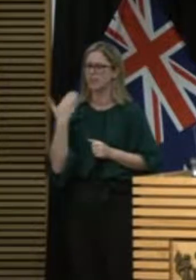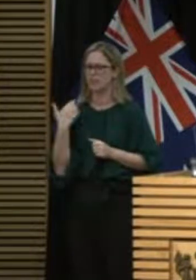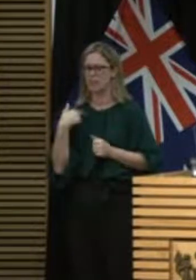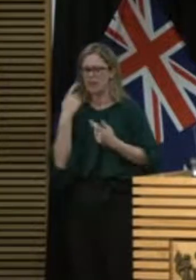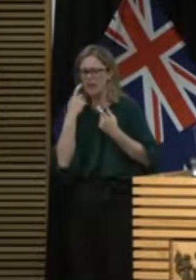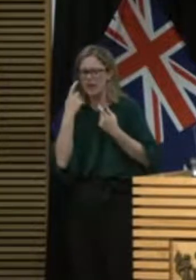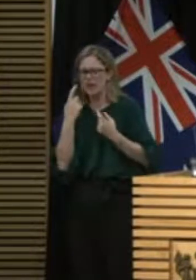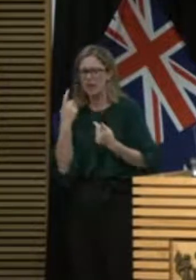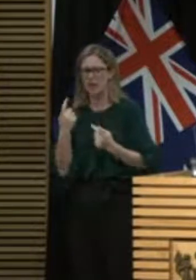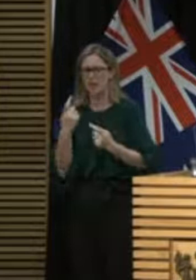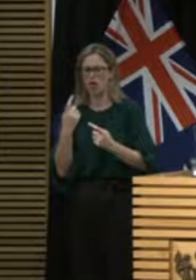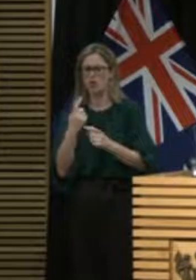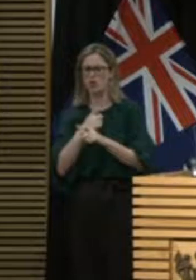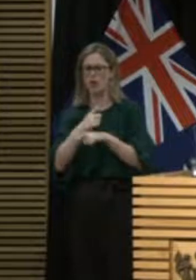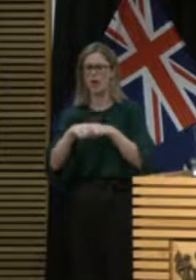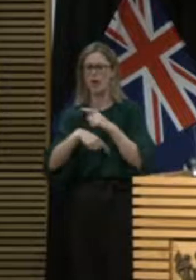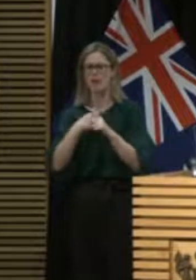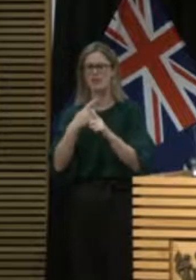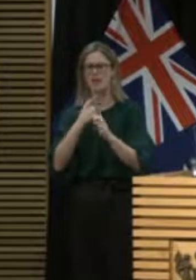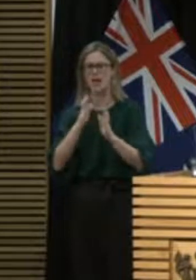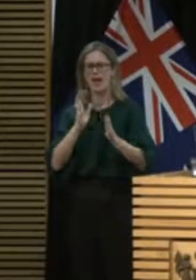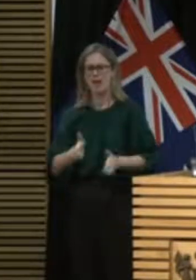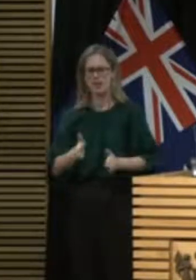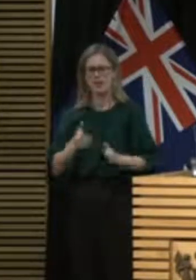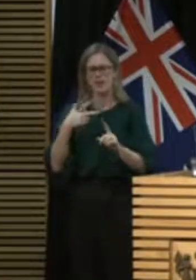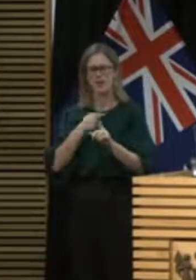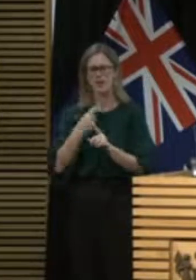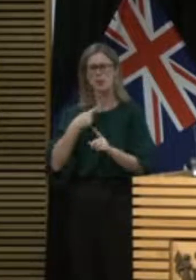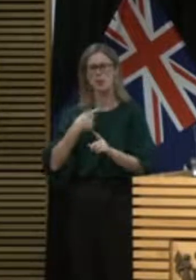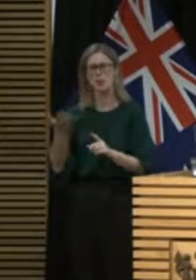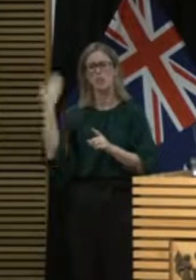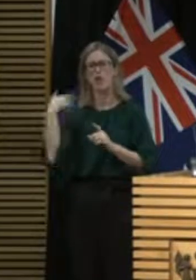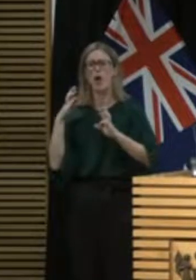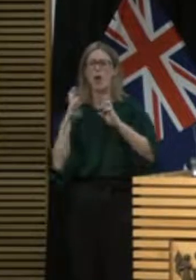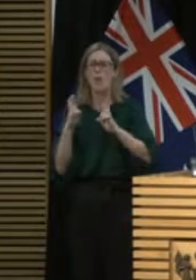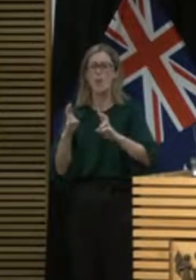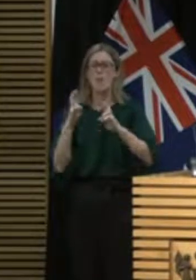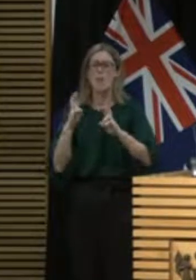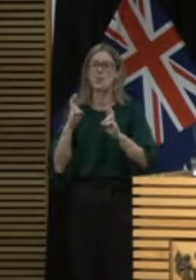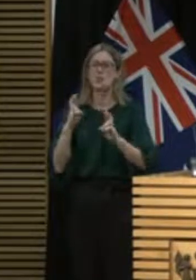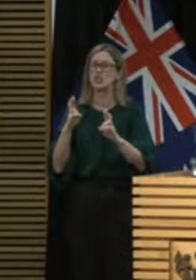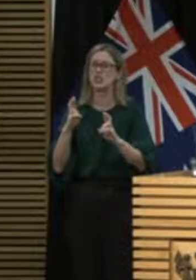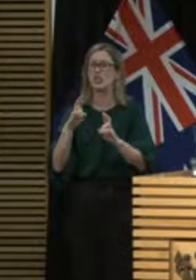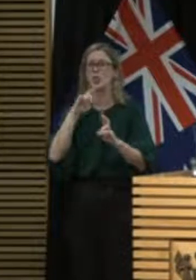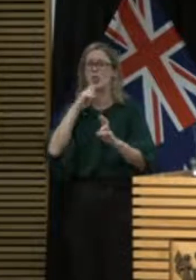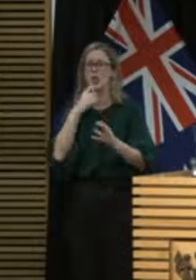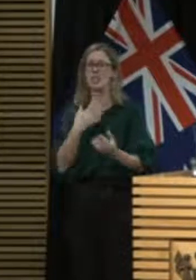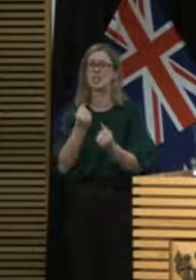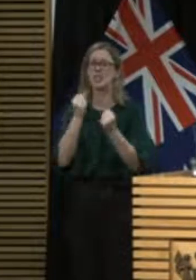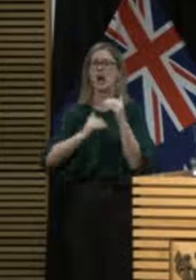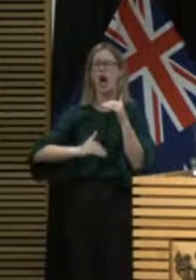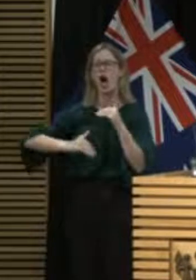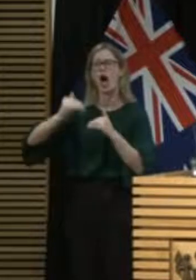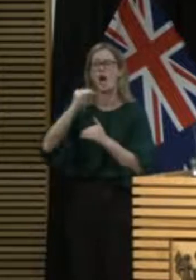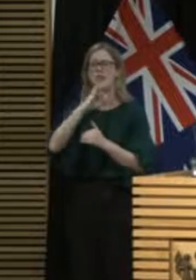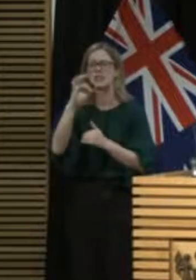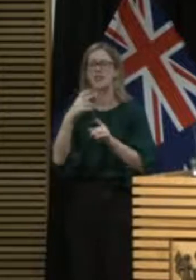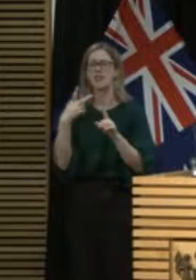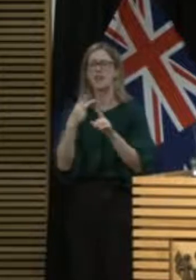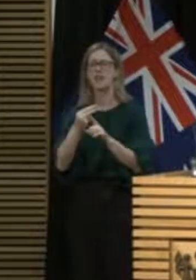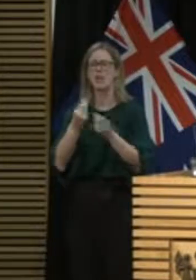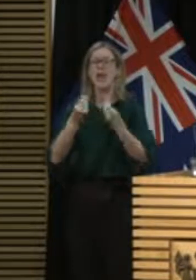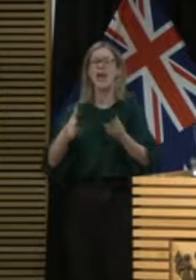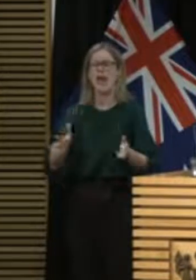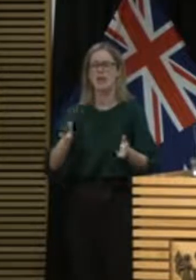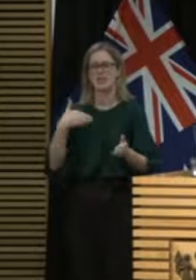cautious in talking about vaccine mandates because our hope across the board has always been that we would achieve the highest rate possible without having